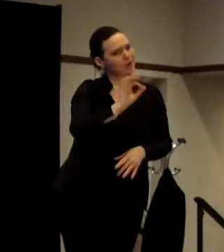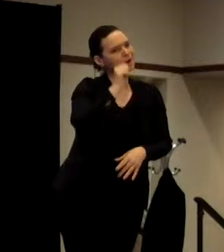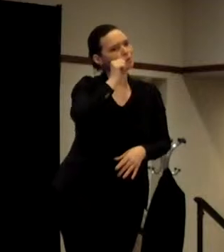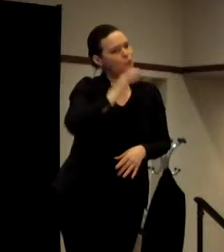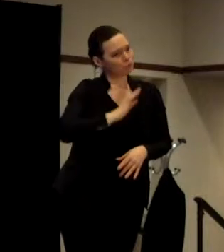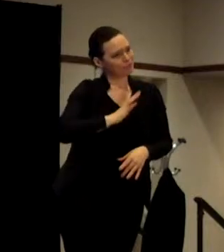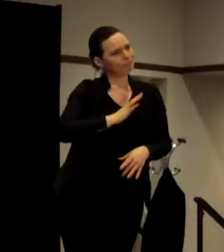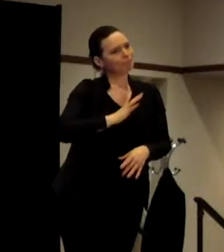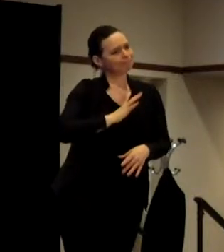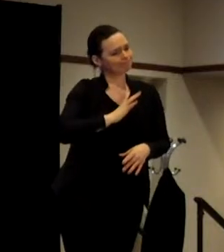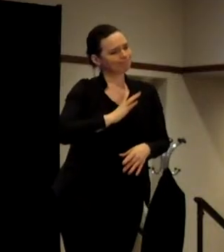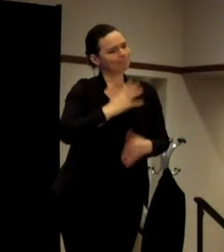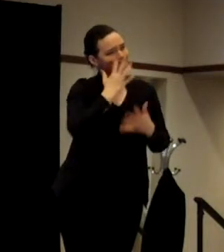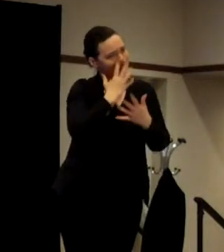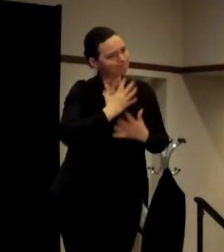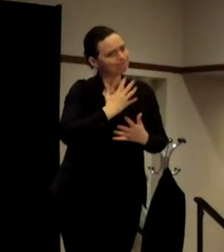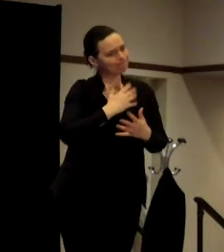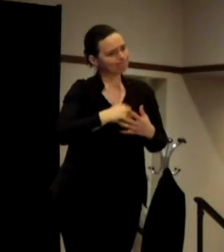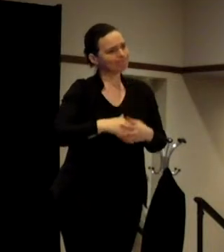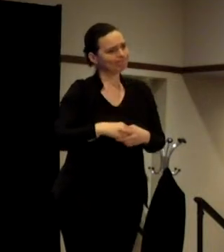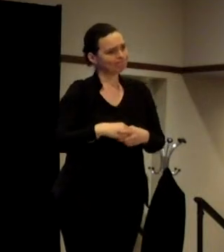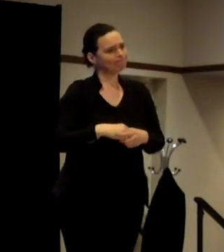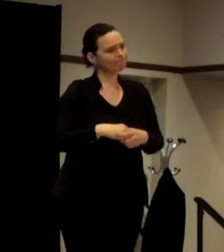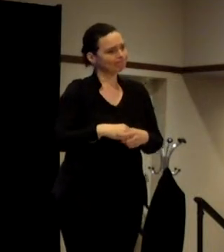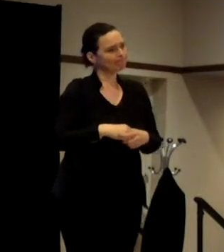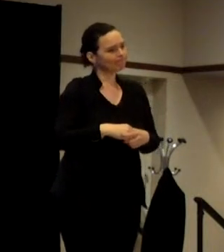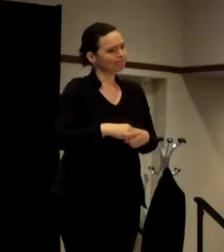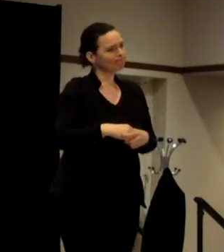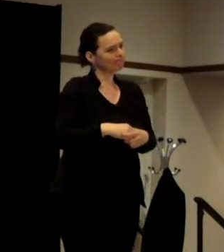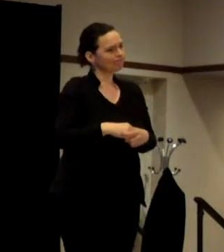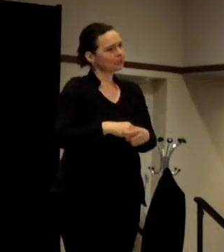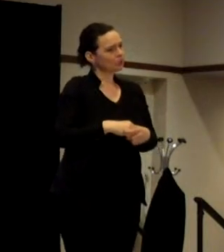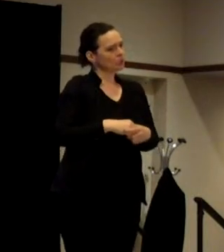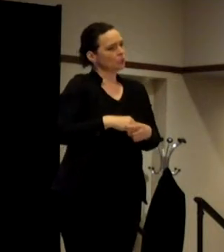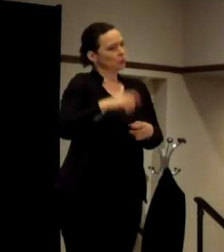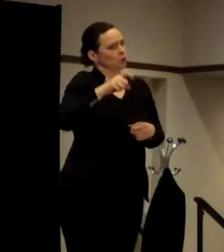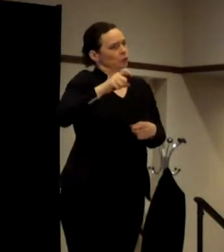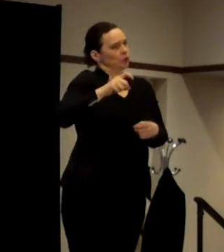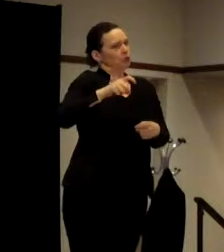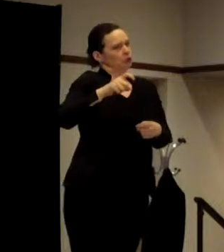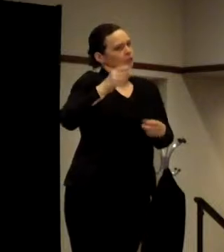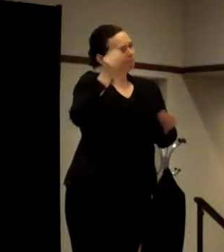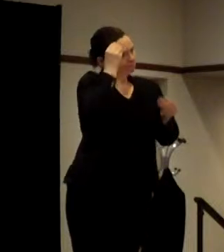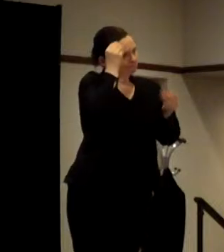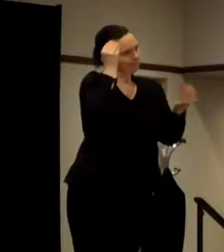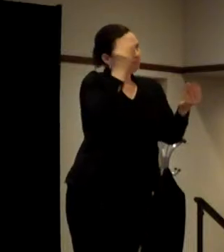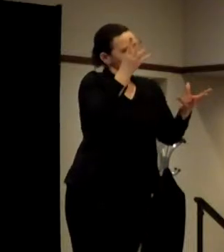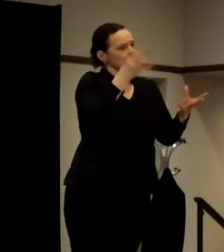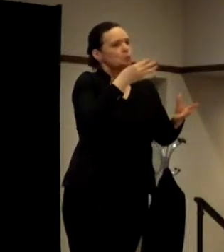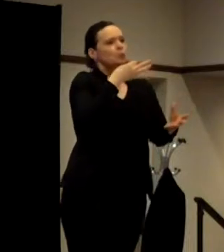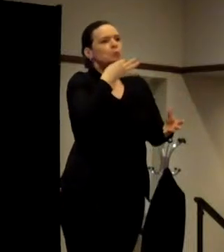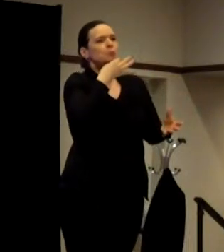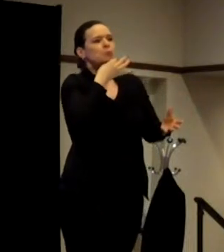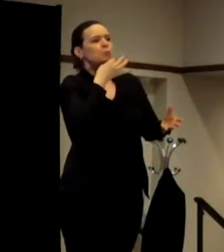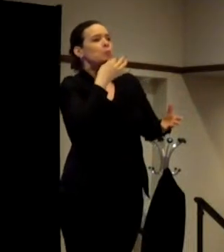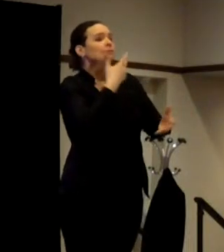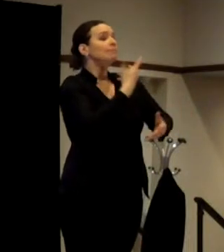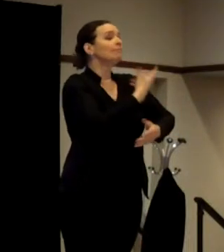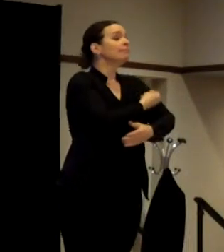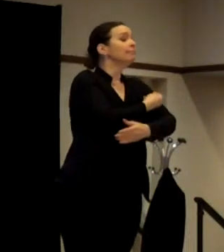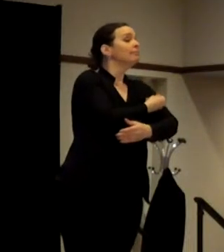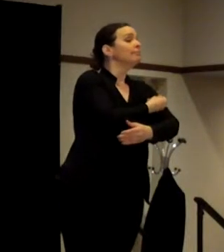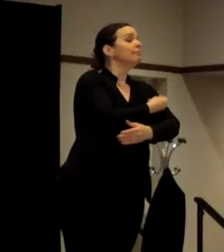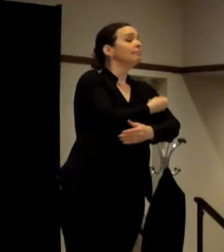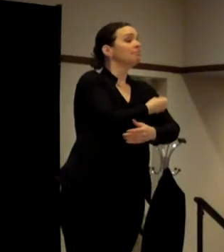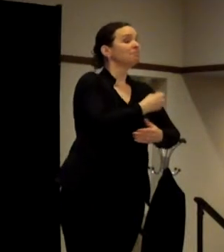condition, you can get the vaccine still. But I think that's a good idea, 50 to 65. And I think